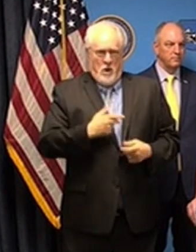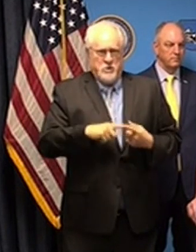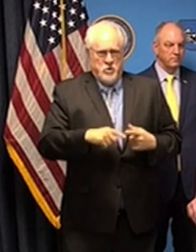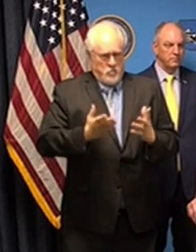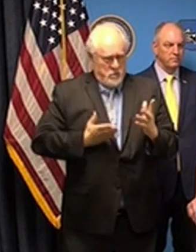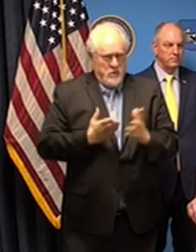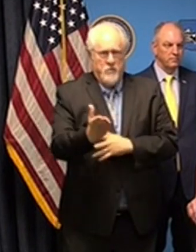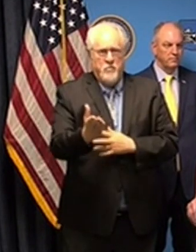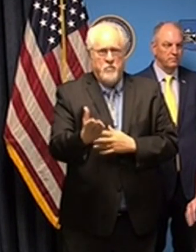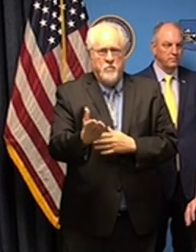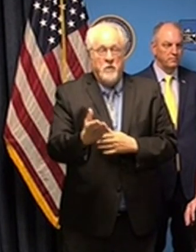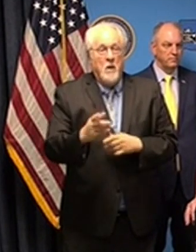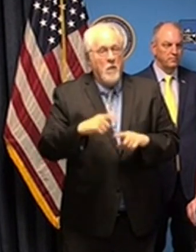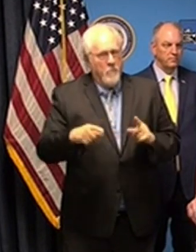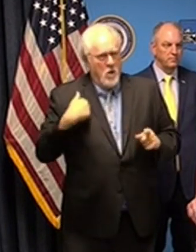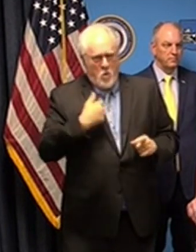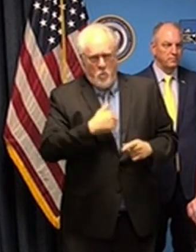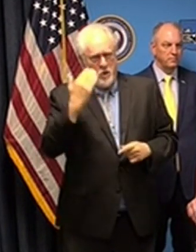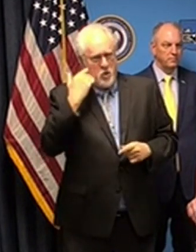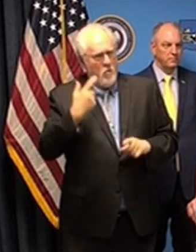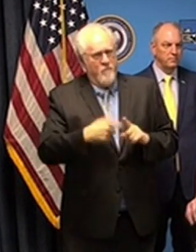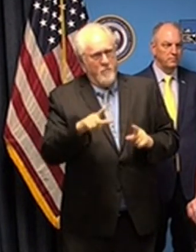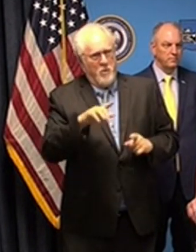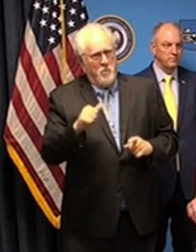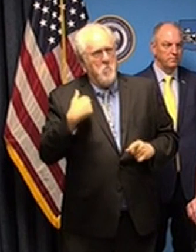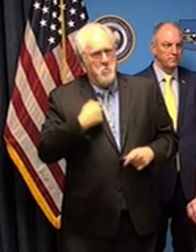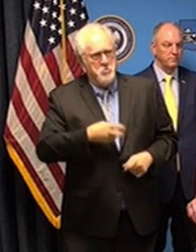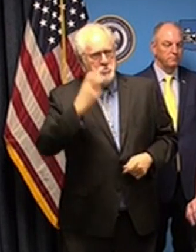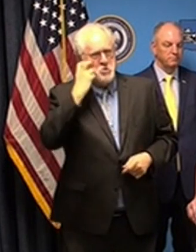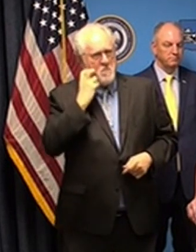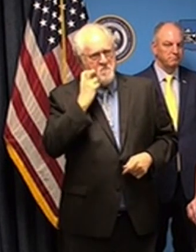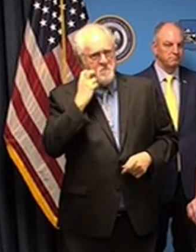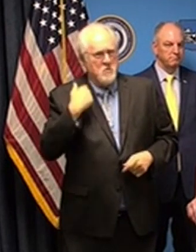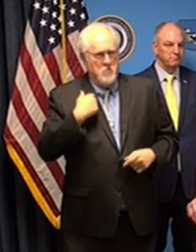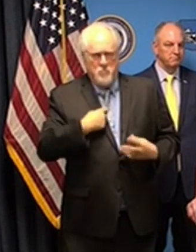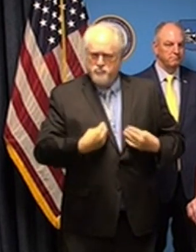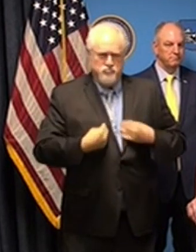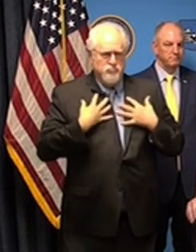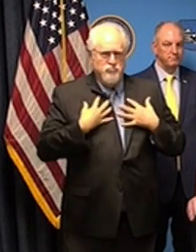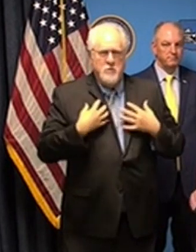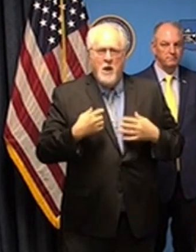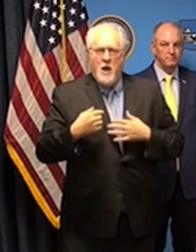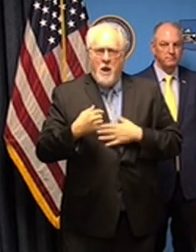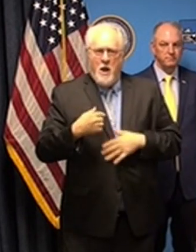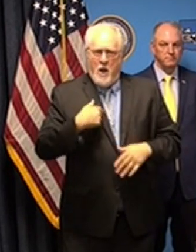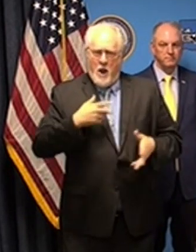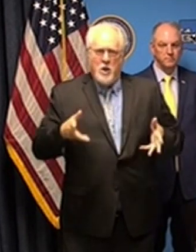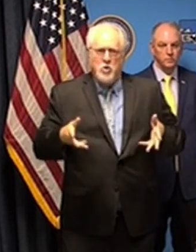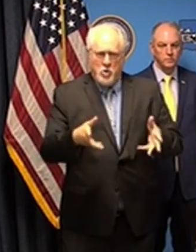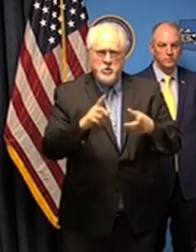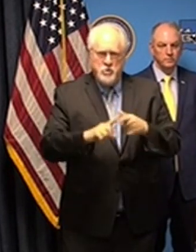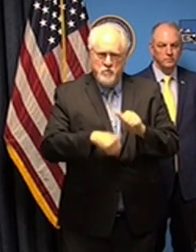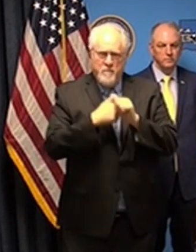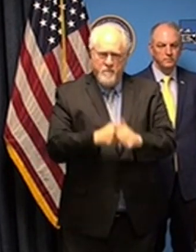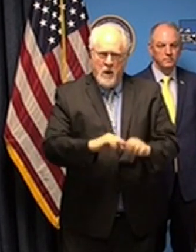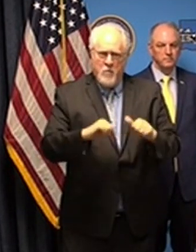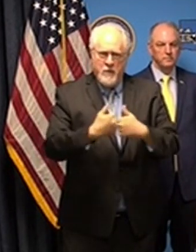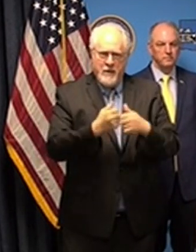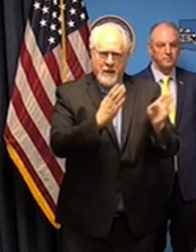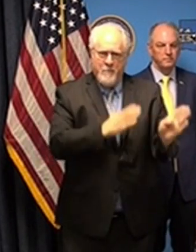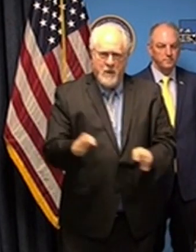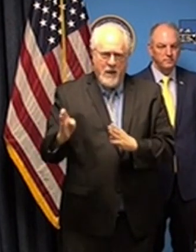us to get through this. Look, we all know we're from Louisiana, we're tough, we're resilient. But I encourage you to follow the